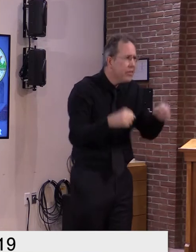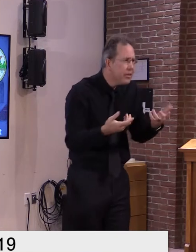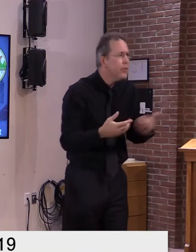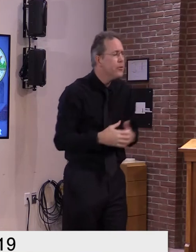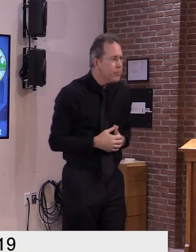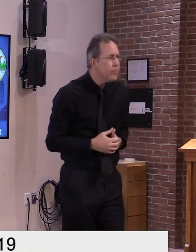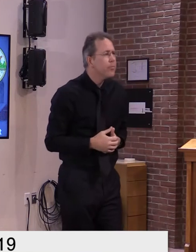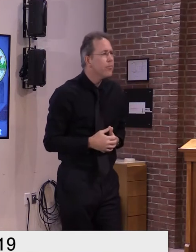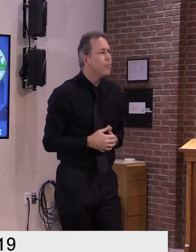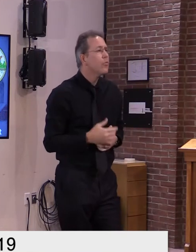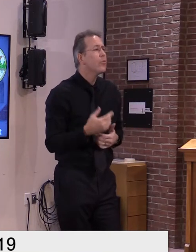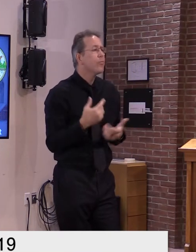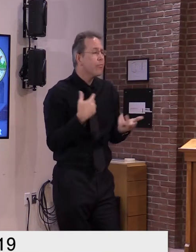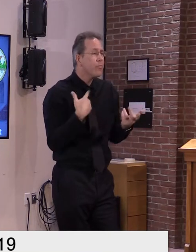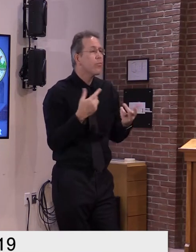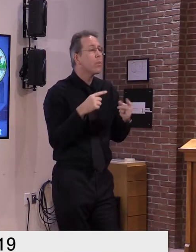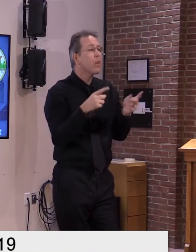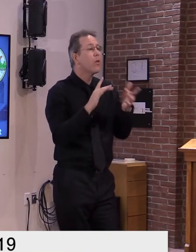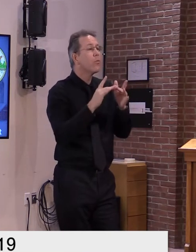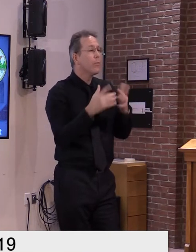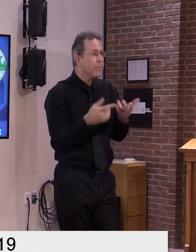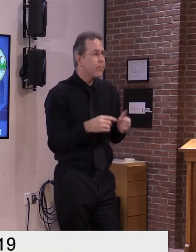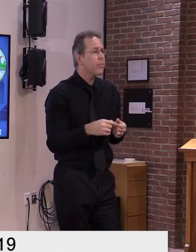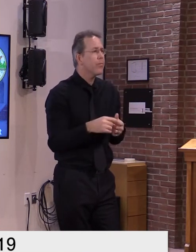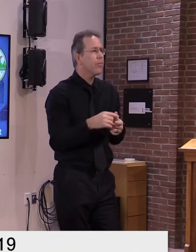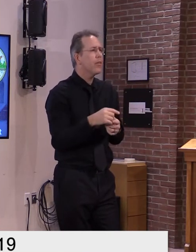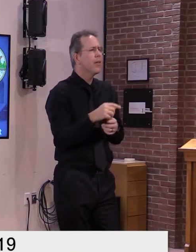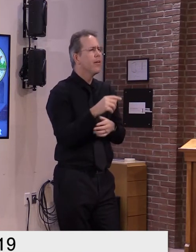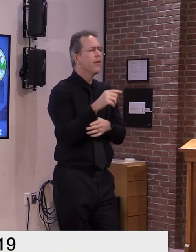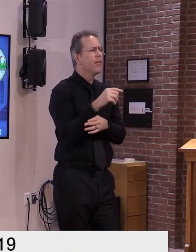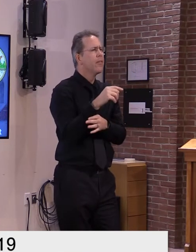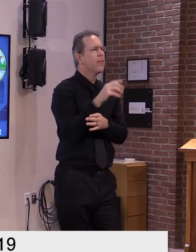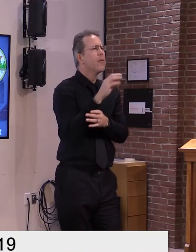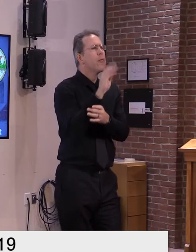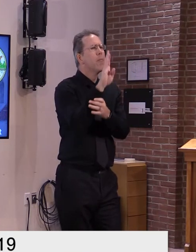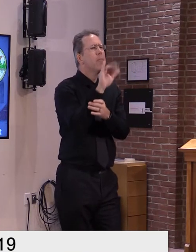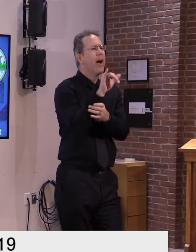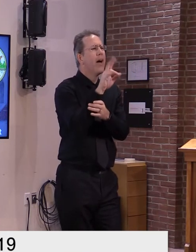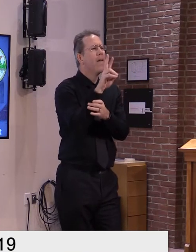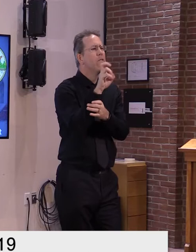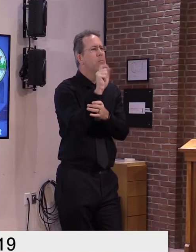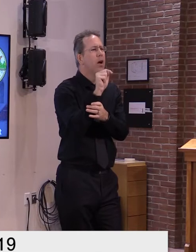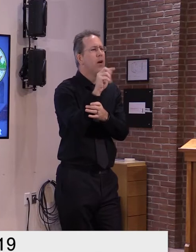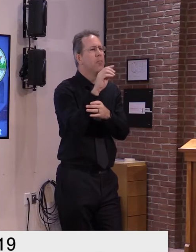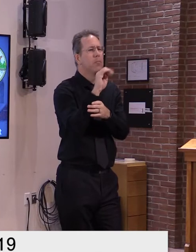buyvermontmade.com. Our Department of Tourism and Marketing has created a great resource